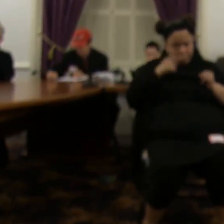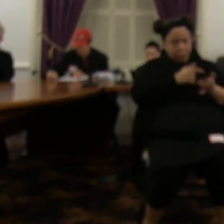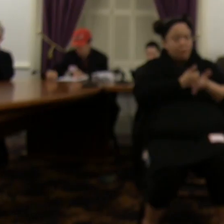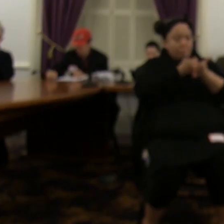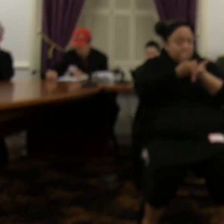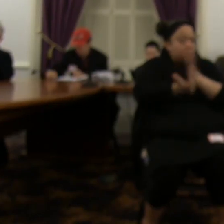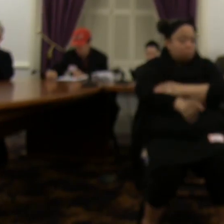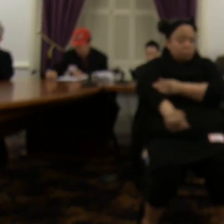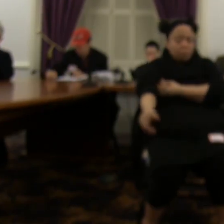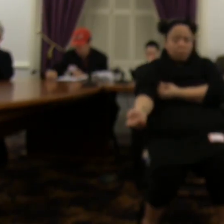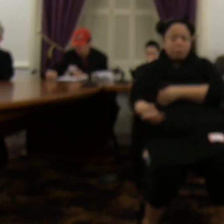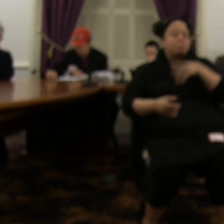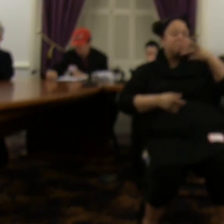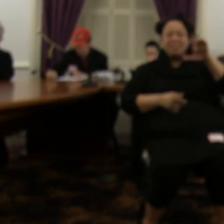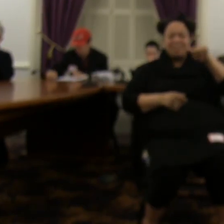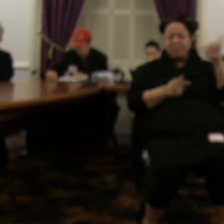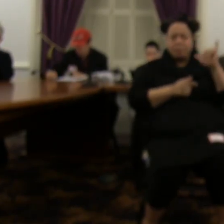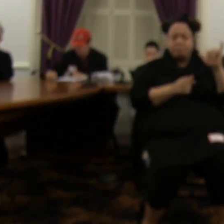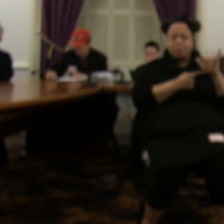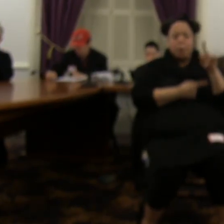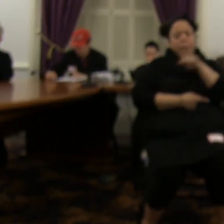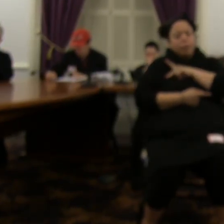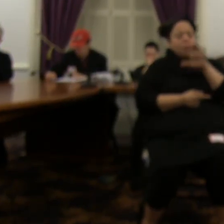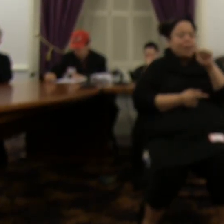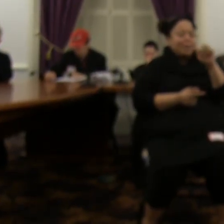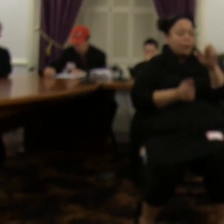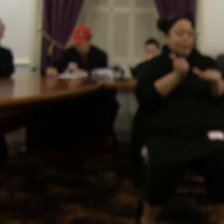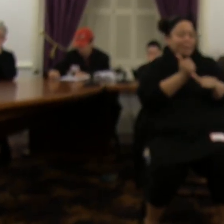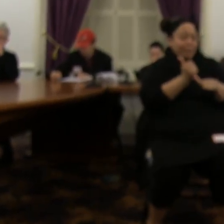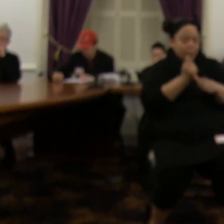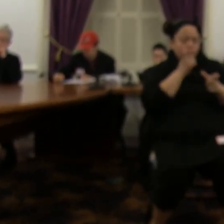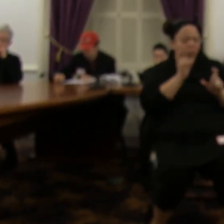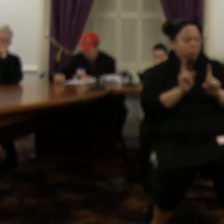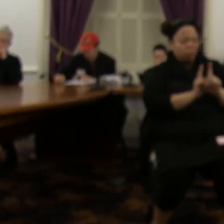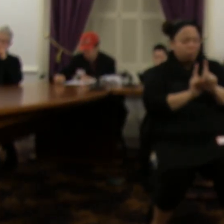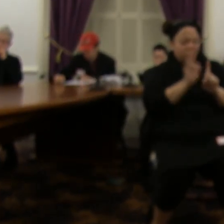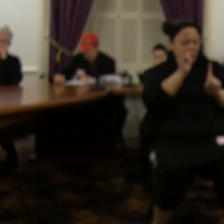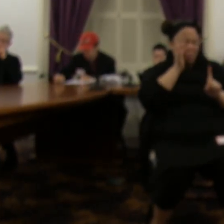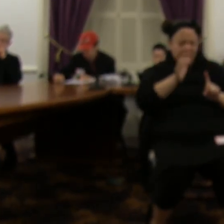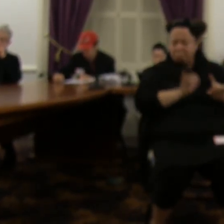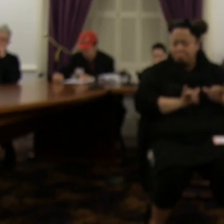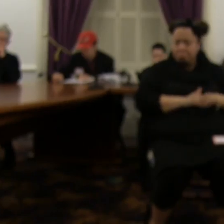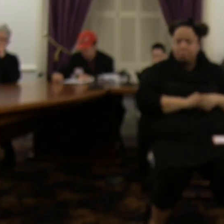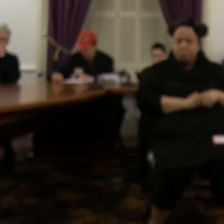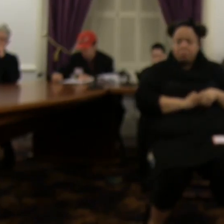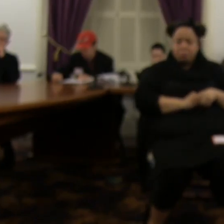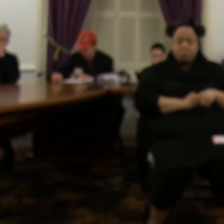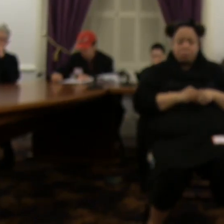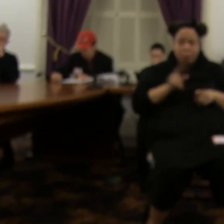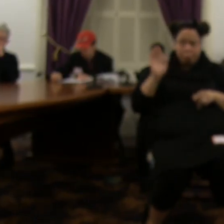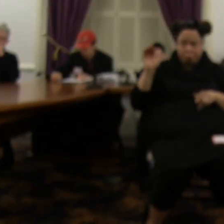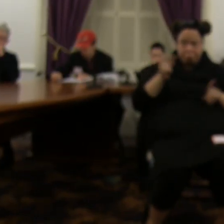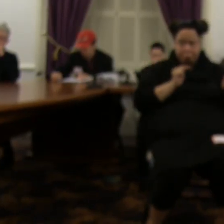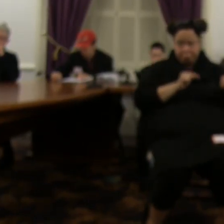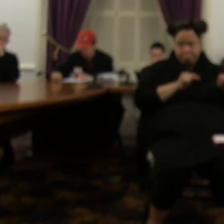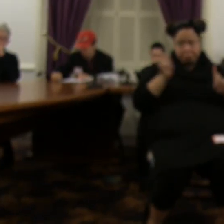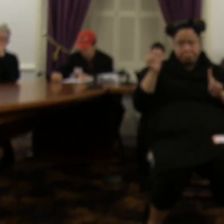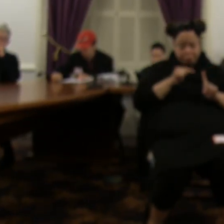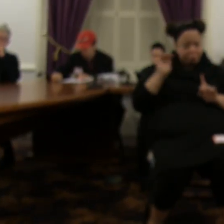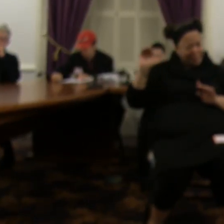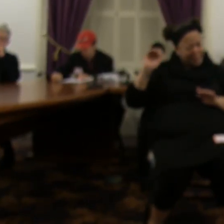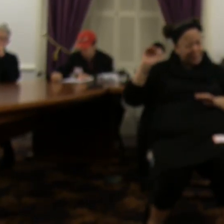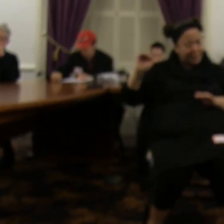cuts to a lot of the human services programs. There's a cut to a personal attendance services program